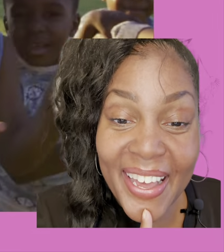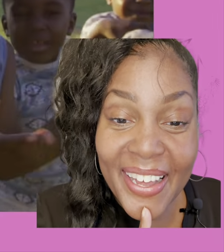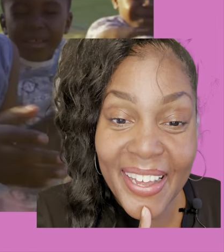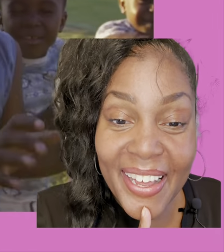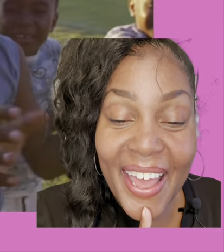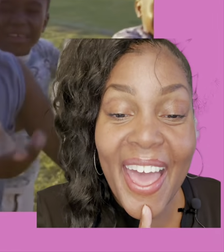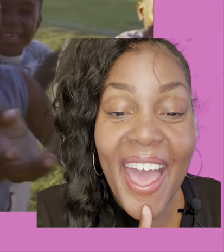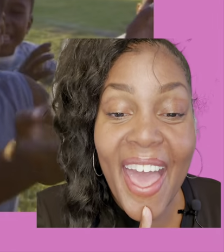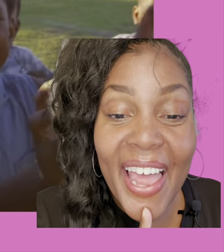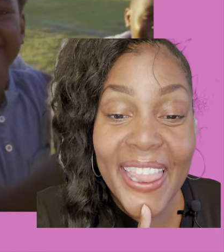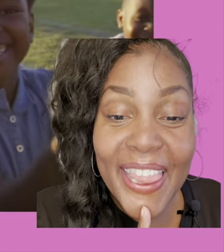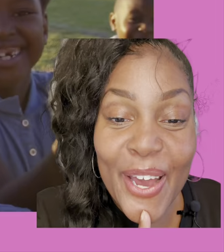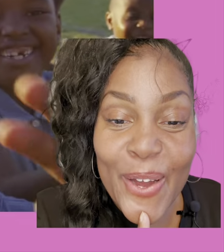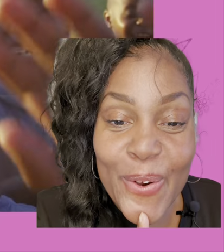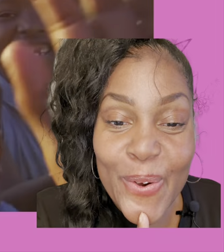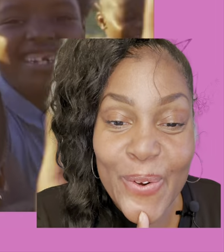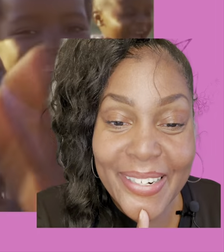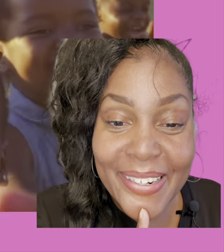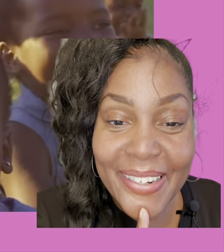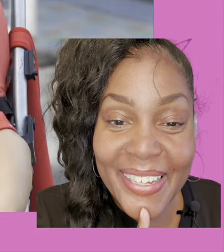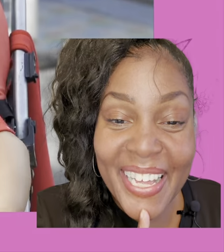Hi. Hello.